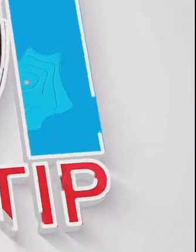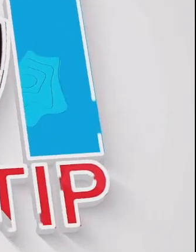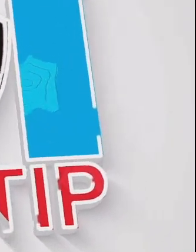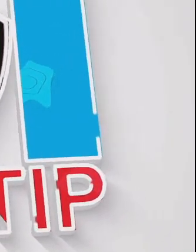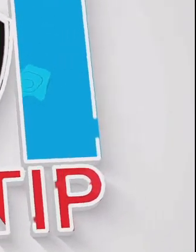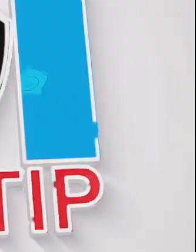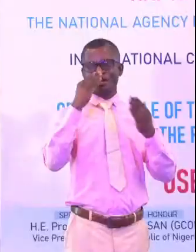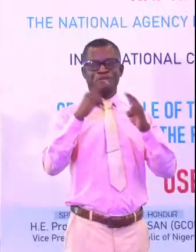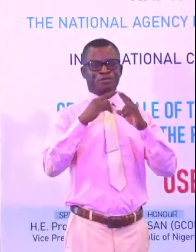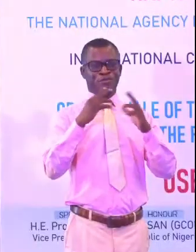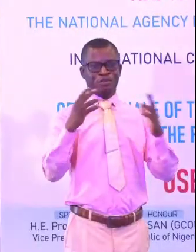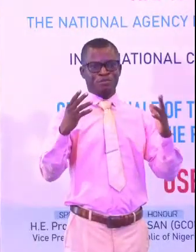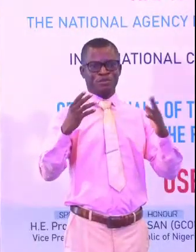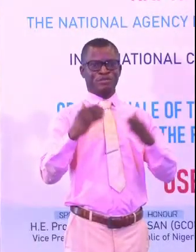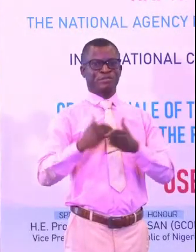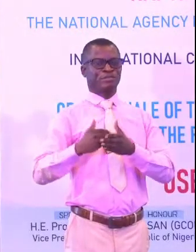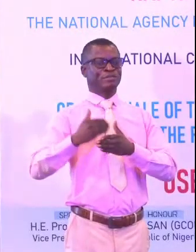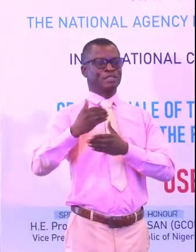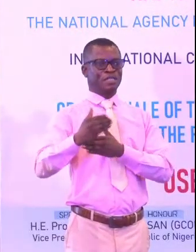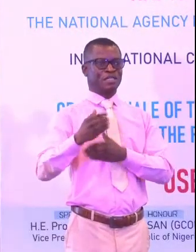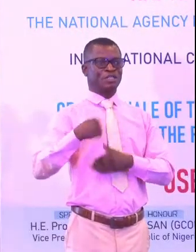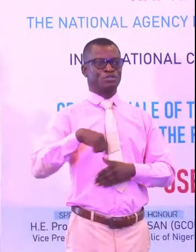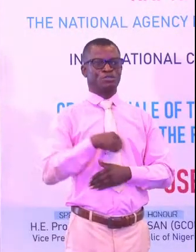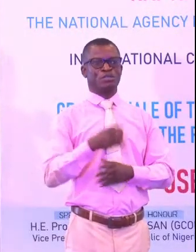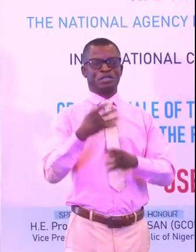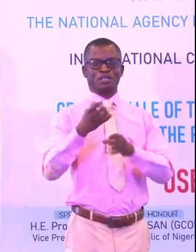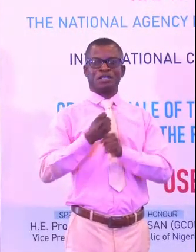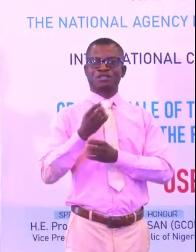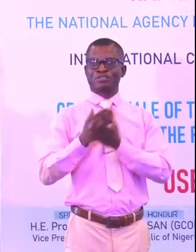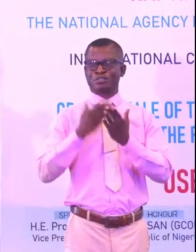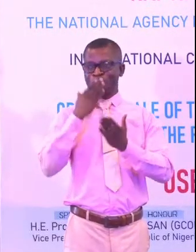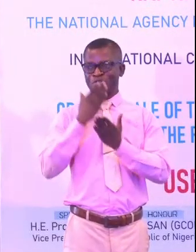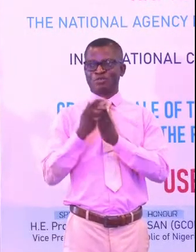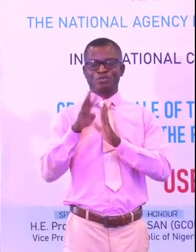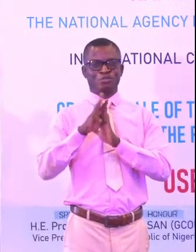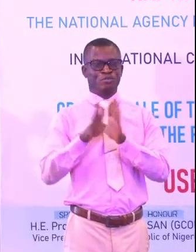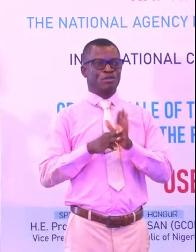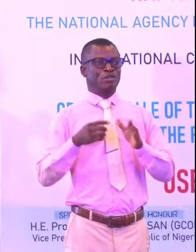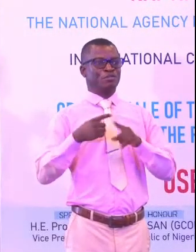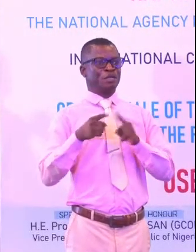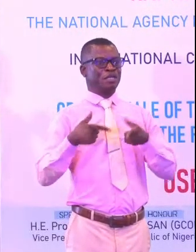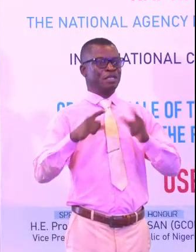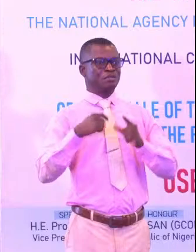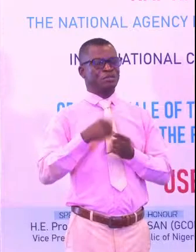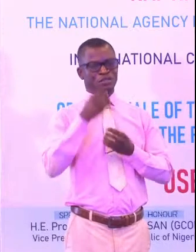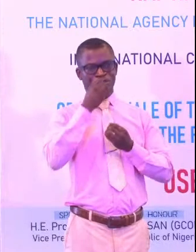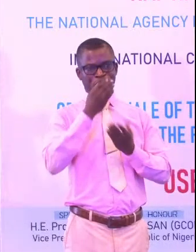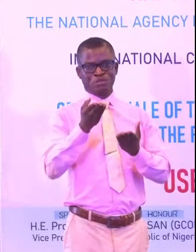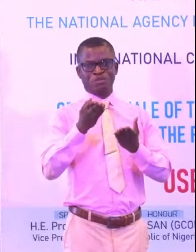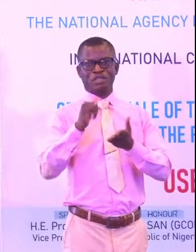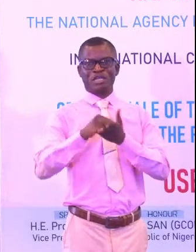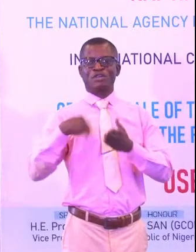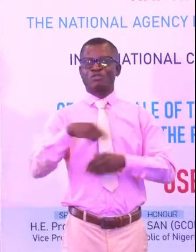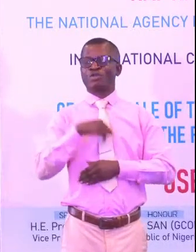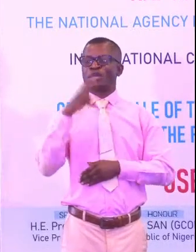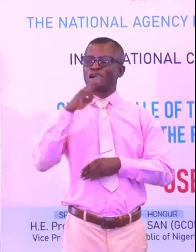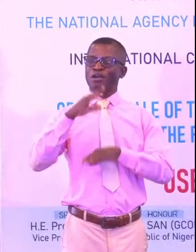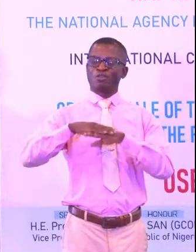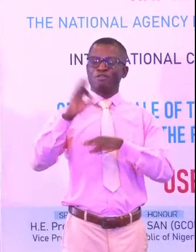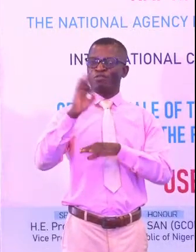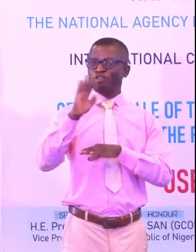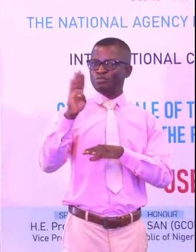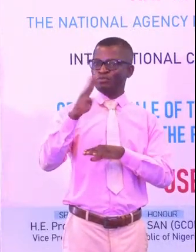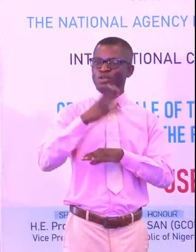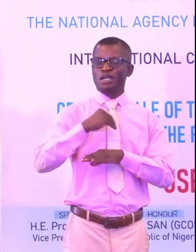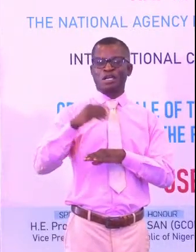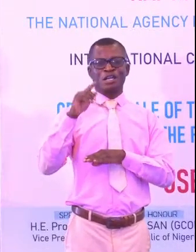Thank you very much. Next, we will take a few goodwill messages. But let me also inform you that we are on Facebook and YouTube